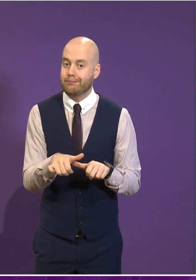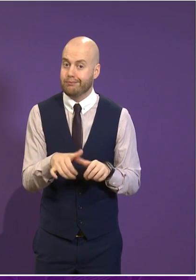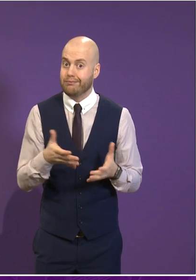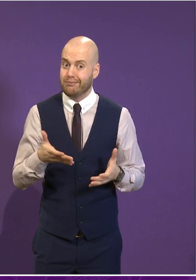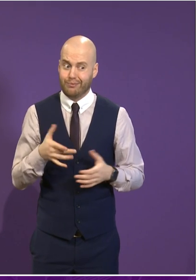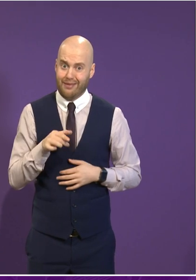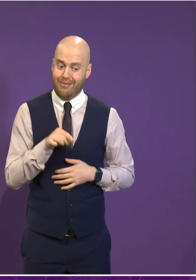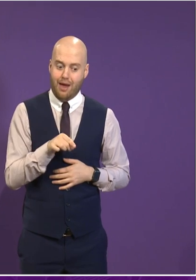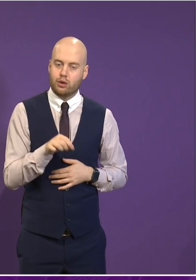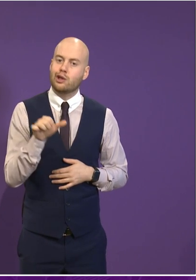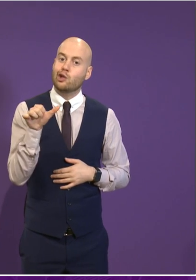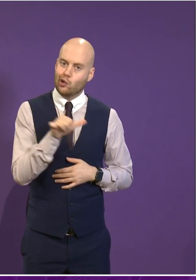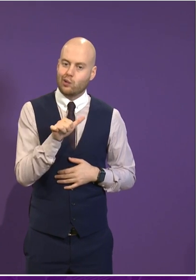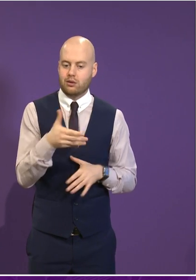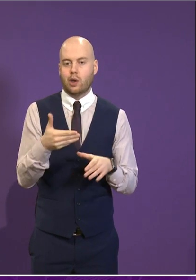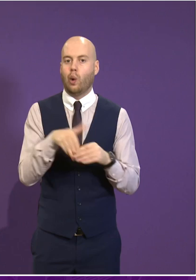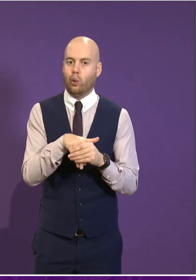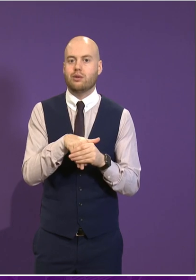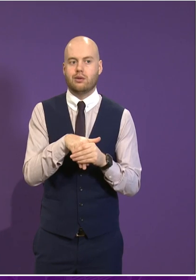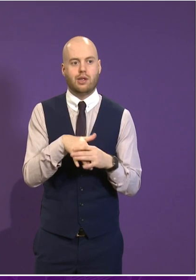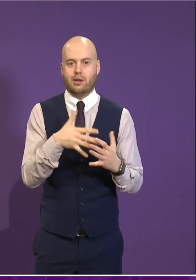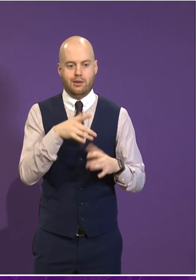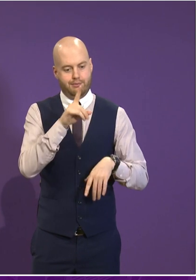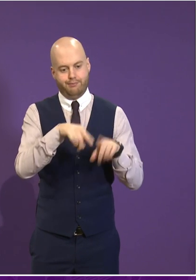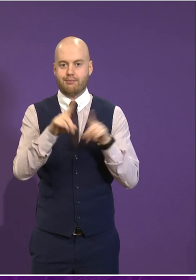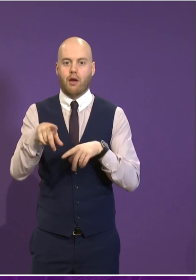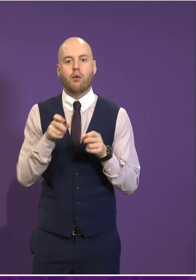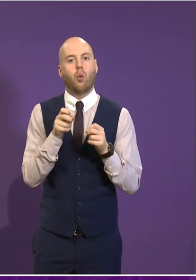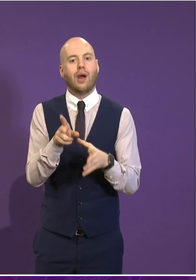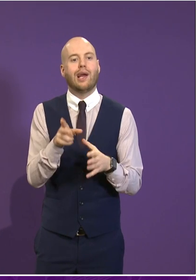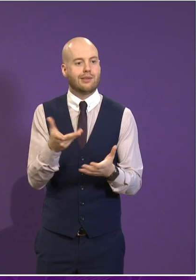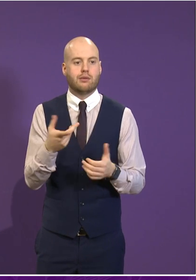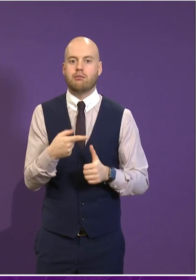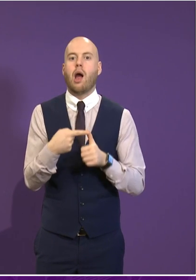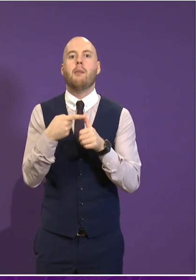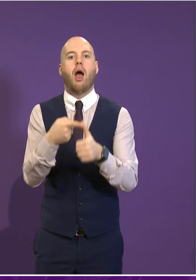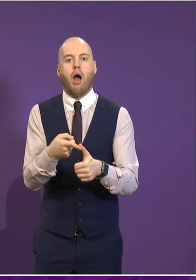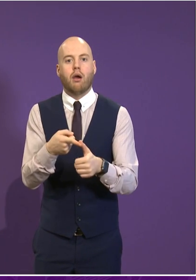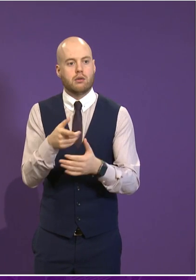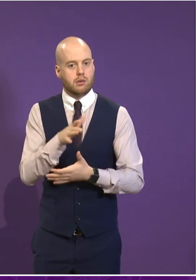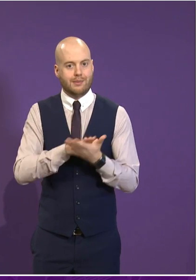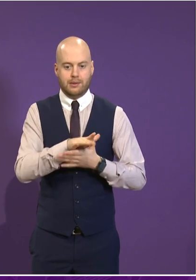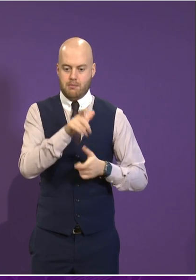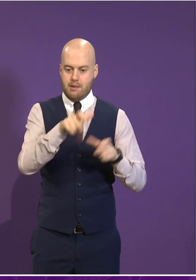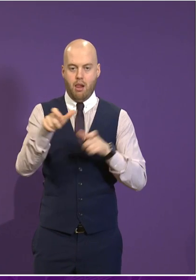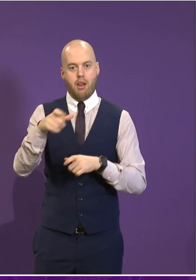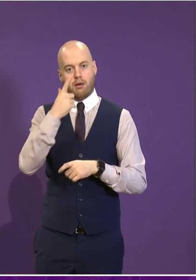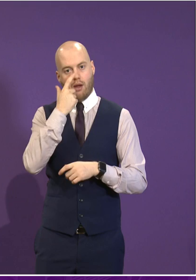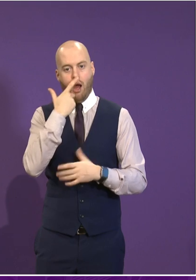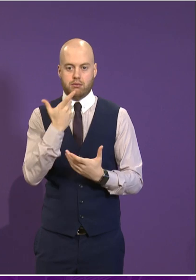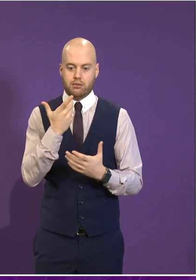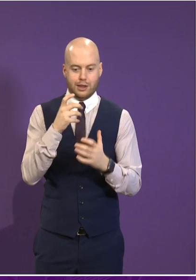You know, that should include, you know, a range of methods of enabling people to